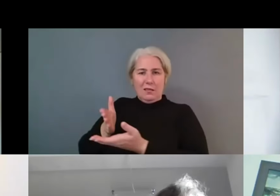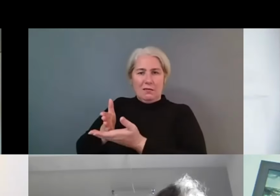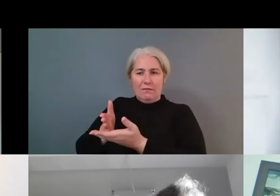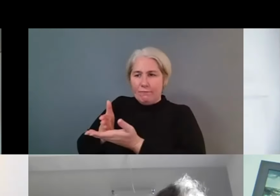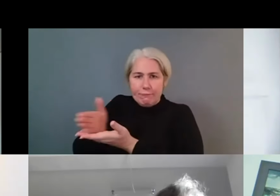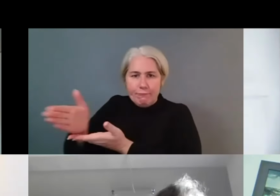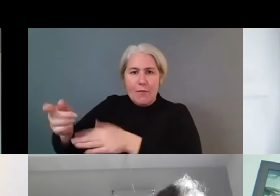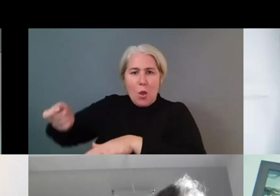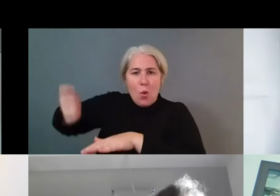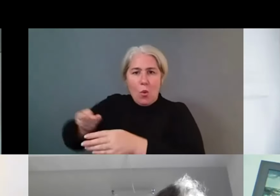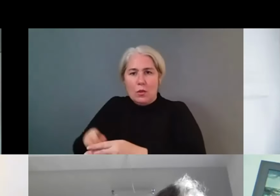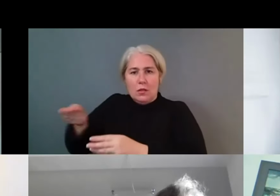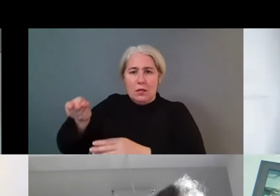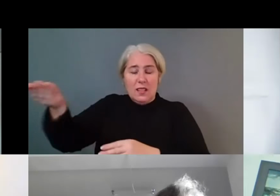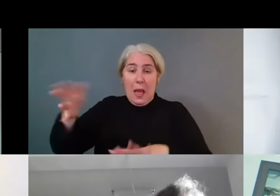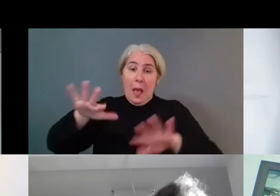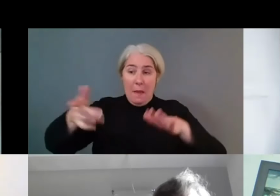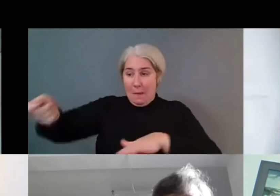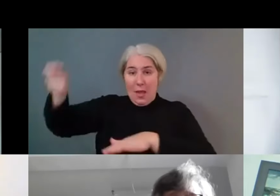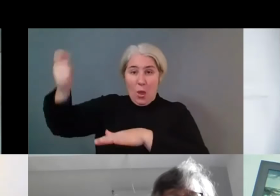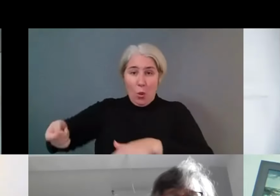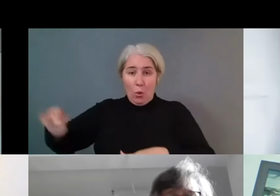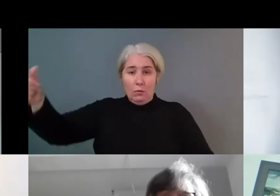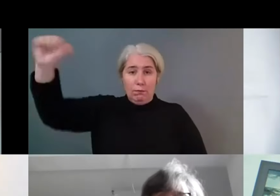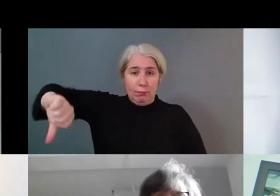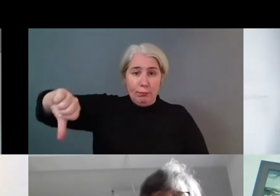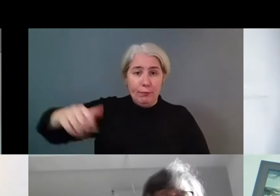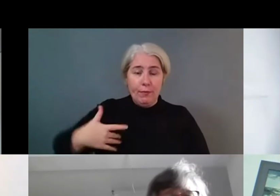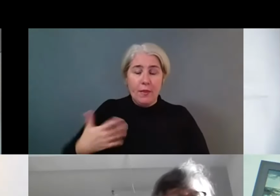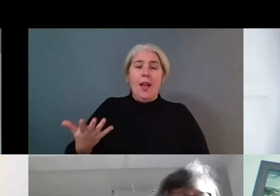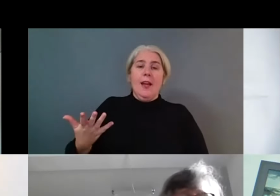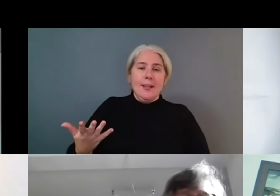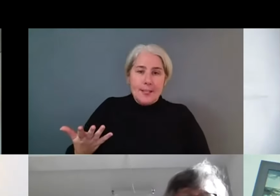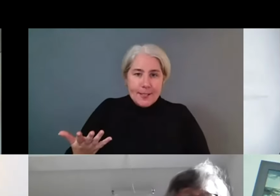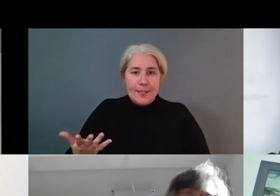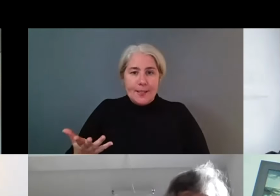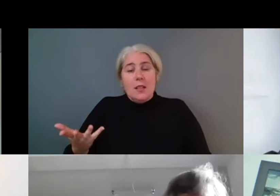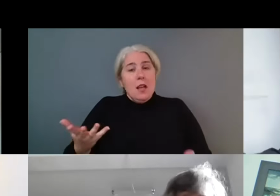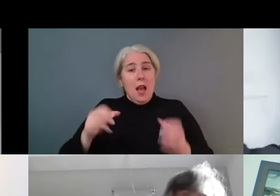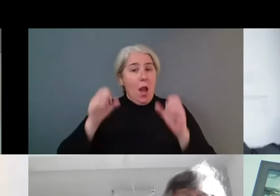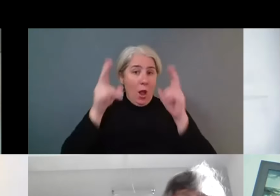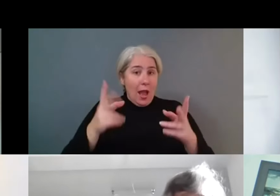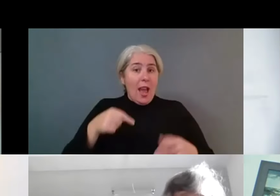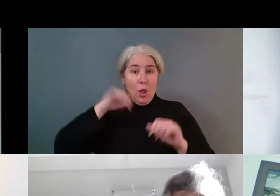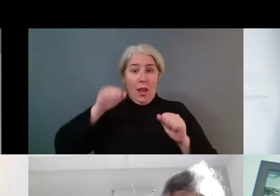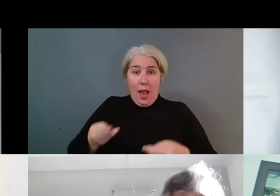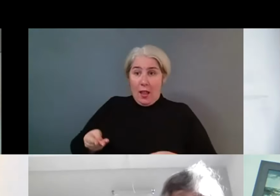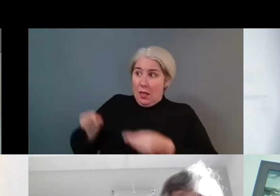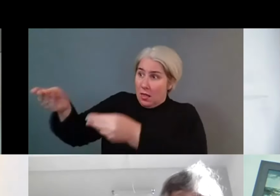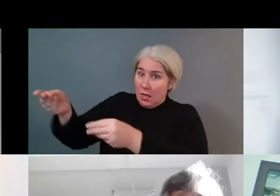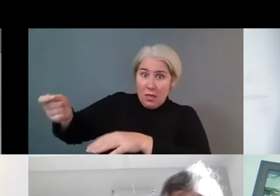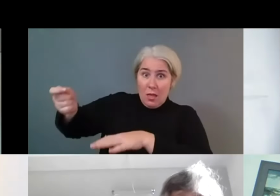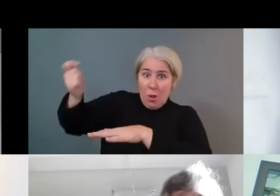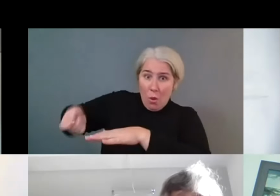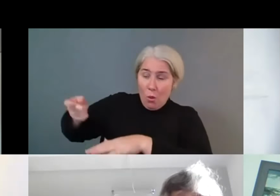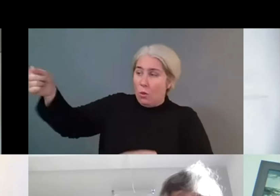not help you, you have to turn to a court, they reject the application, then appeal, and then you can go to the CRPD